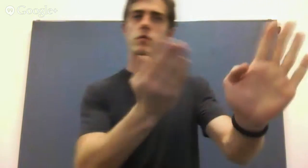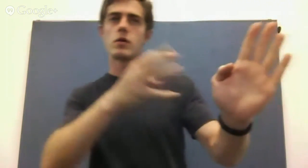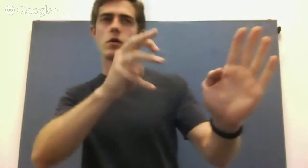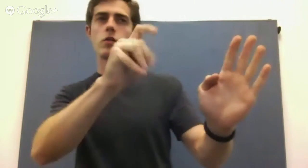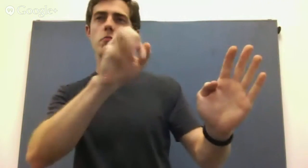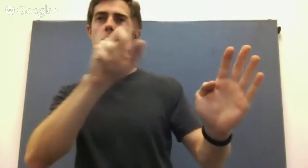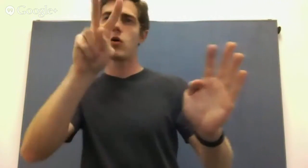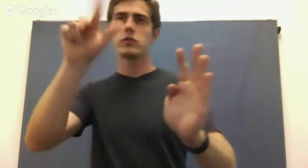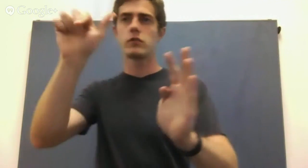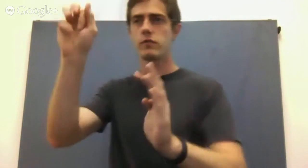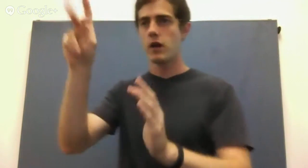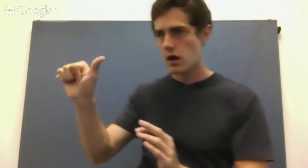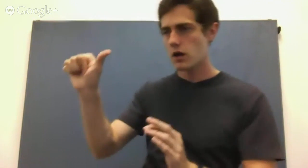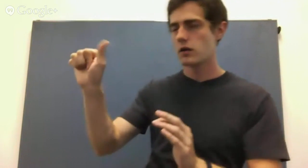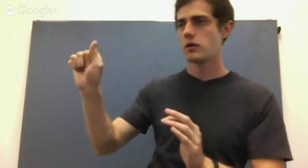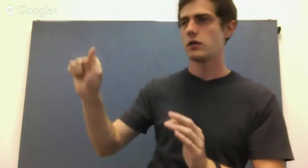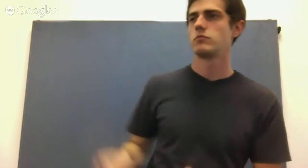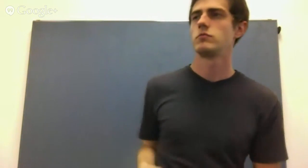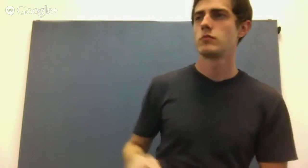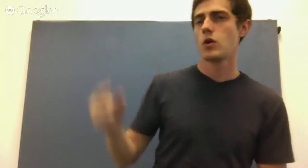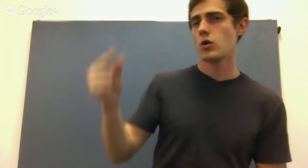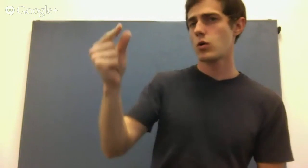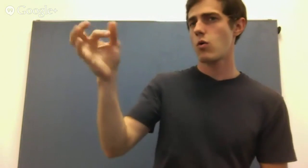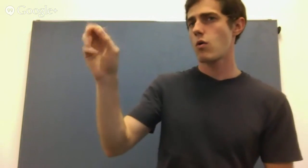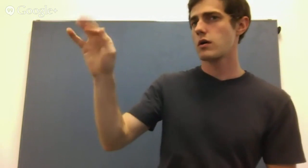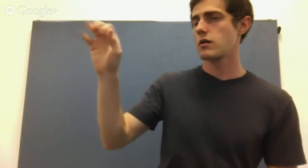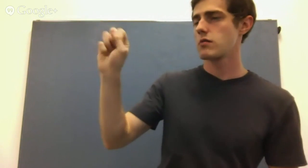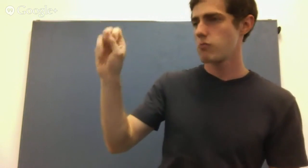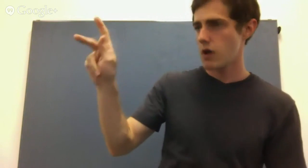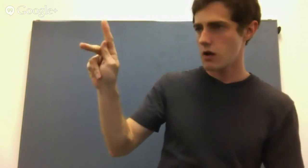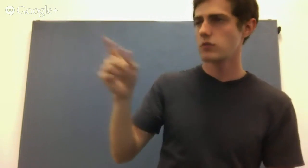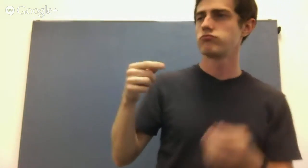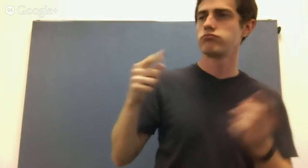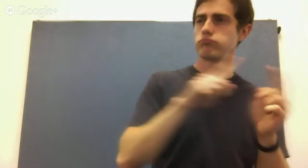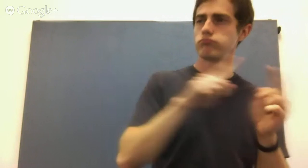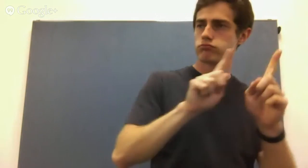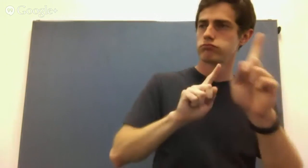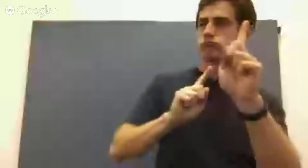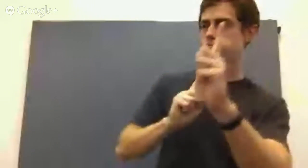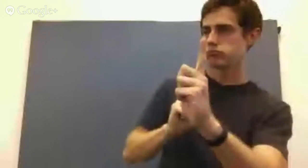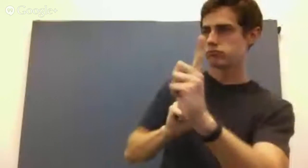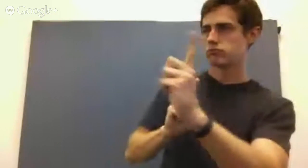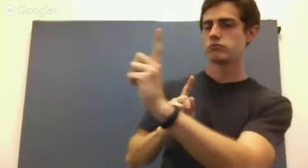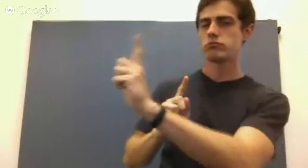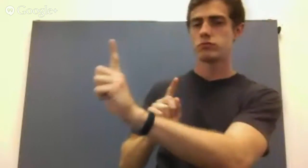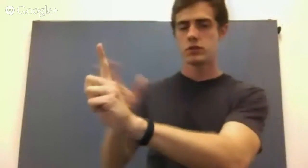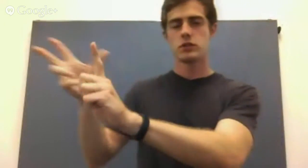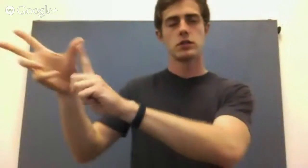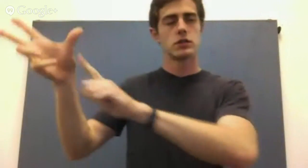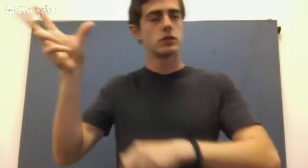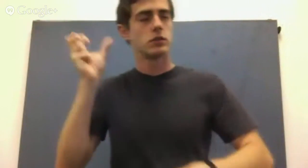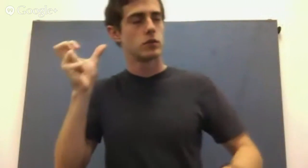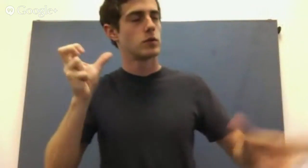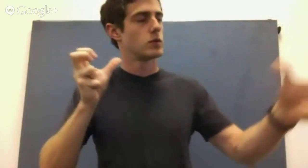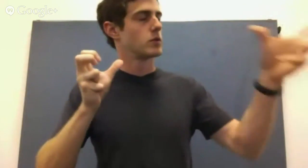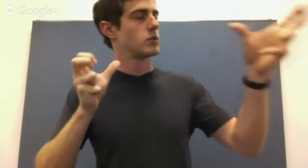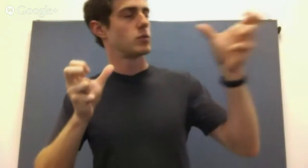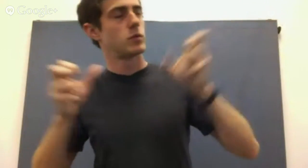Follow them westward, down to Gonky Park, listening to the